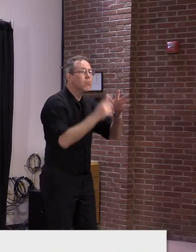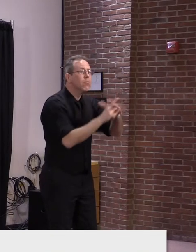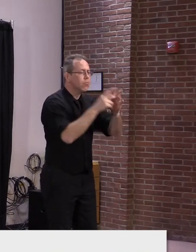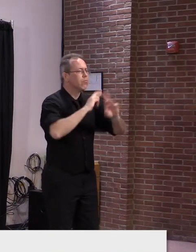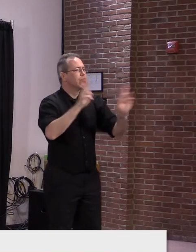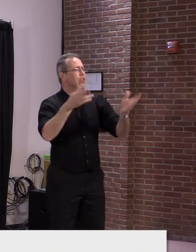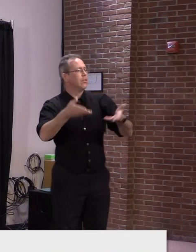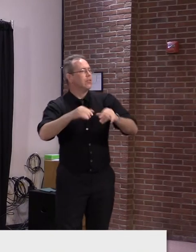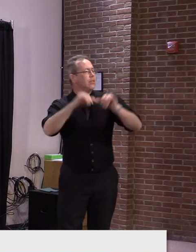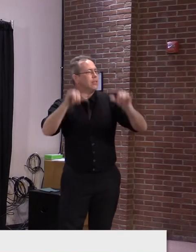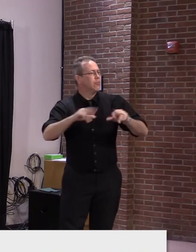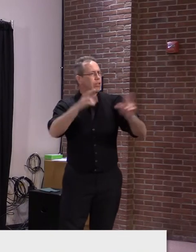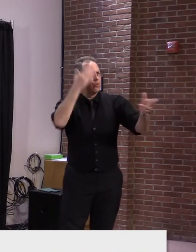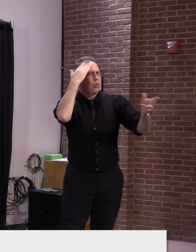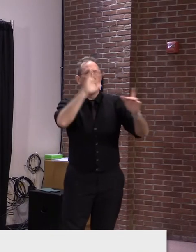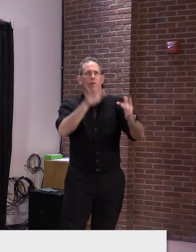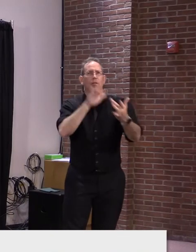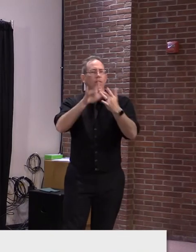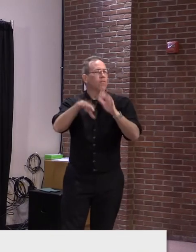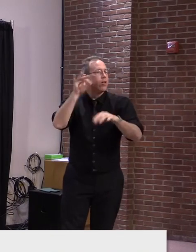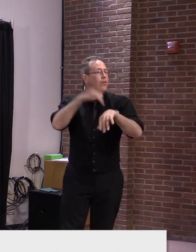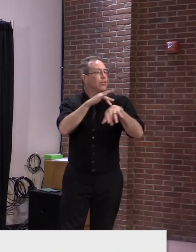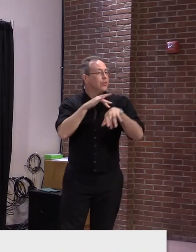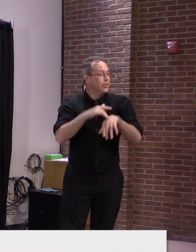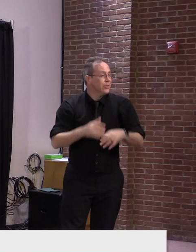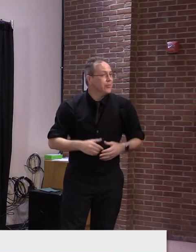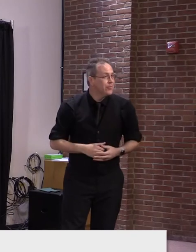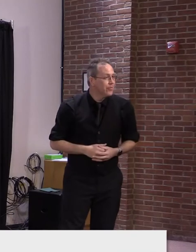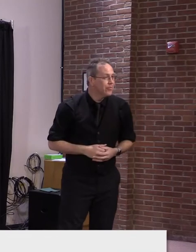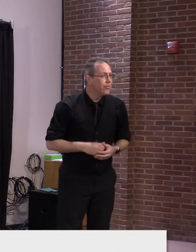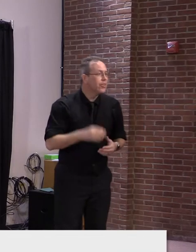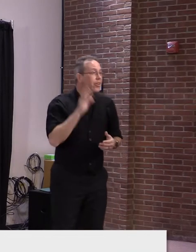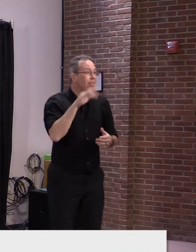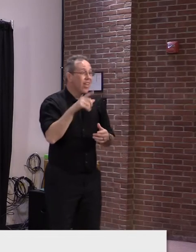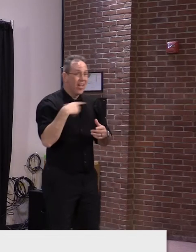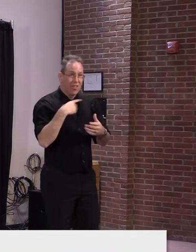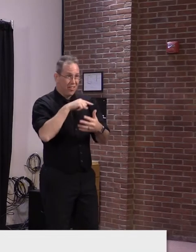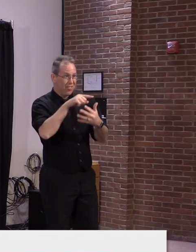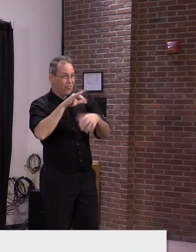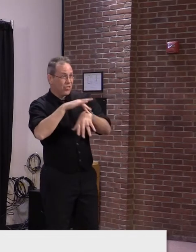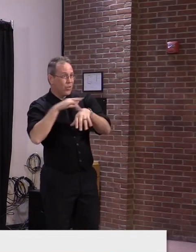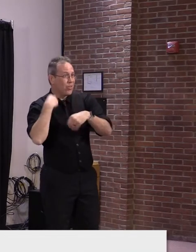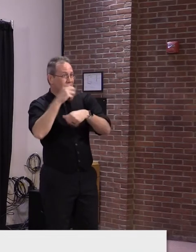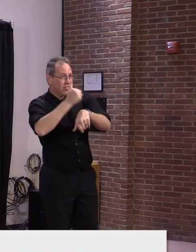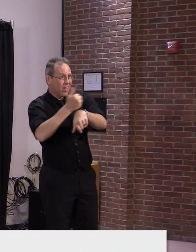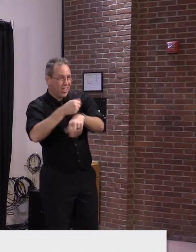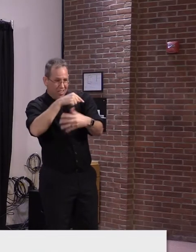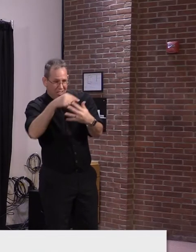But we know what works, and we're prepared to use that if necessary.